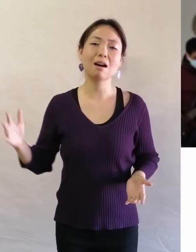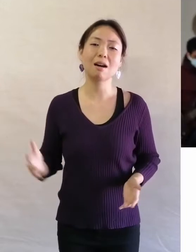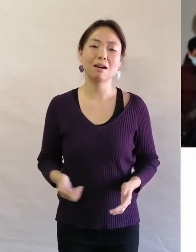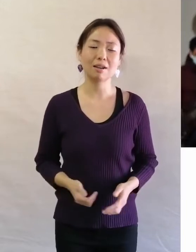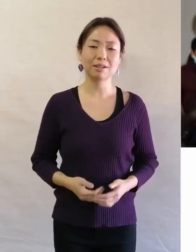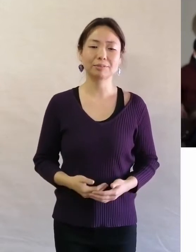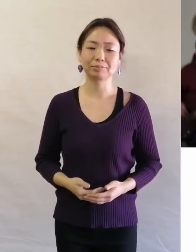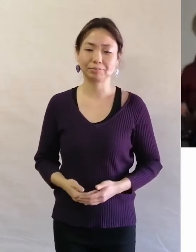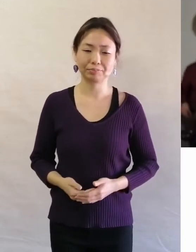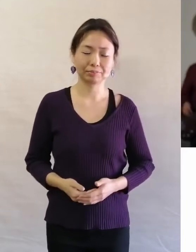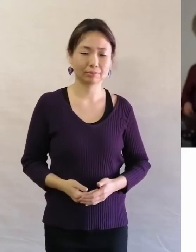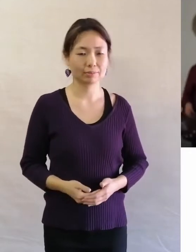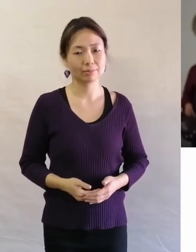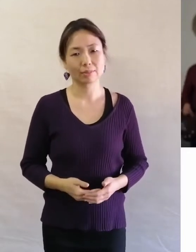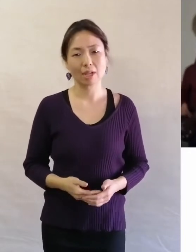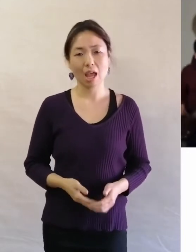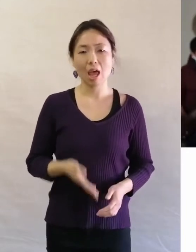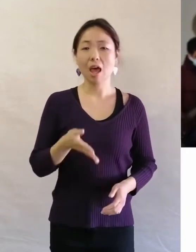glorified.